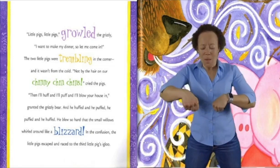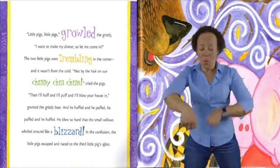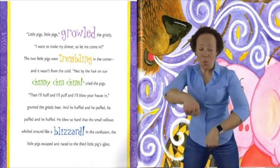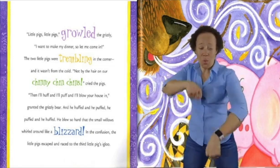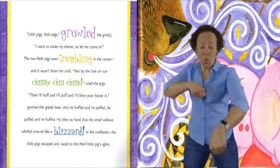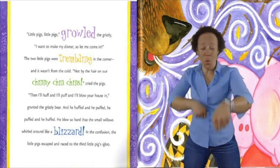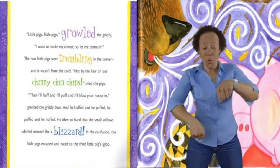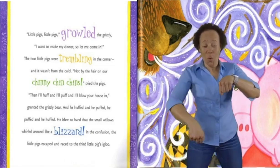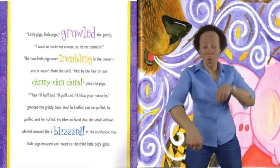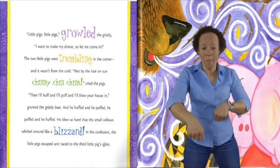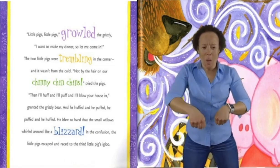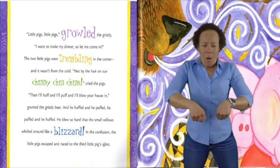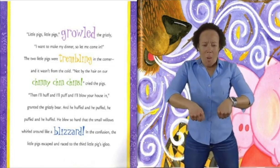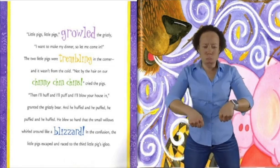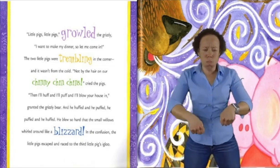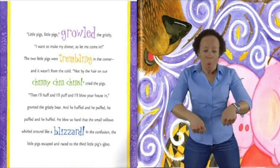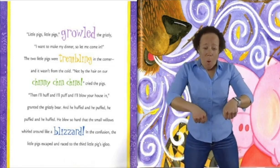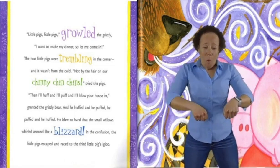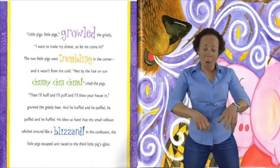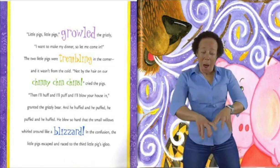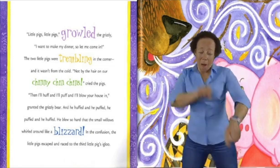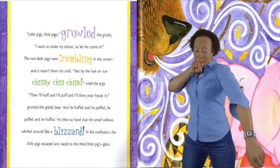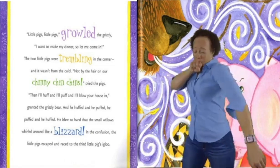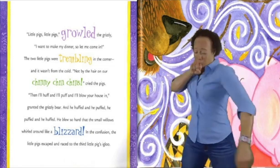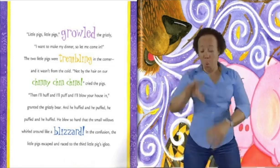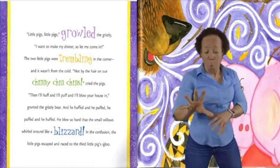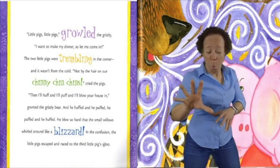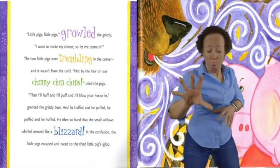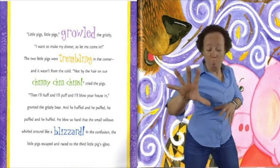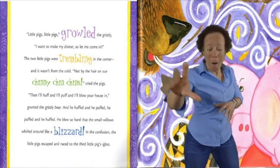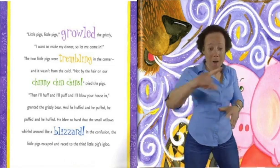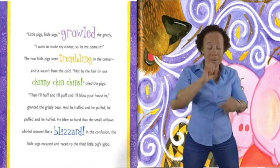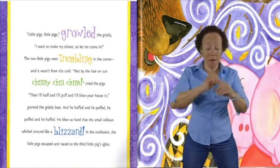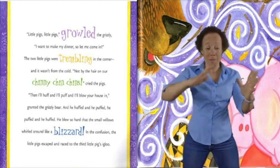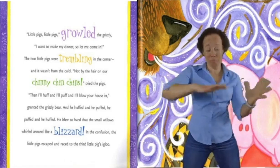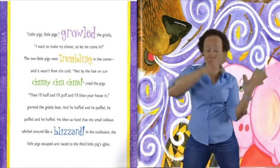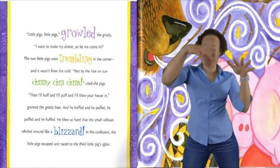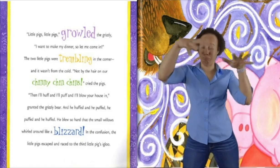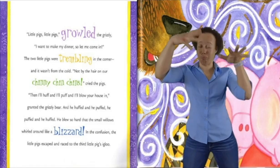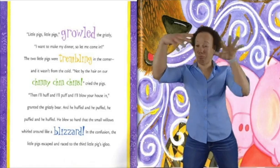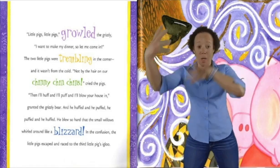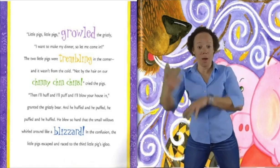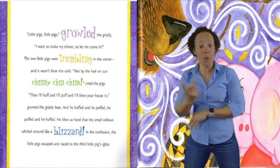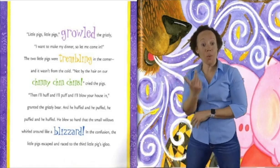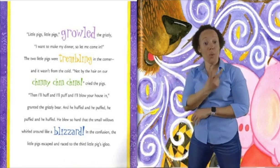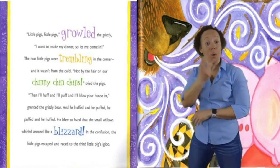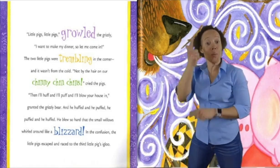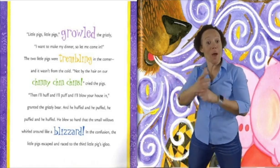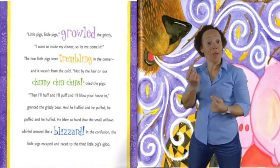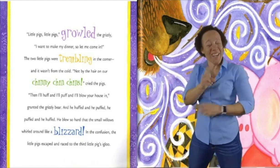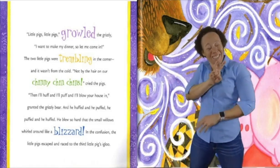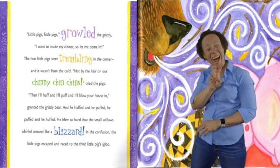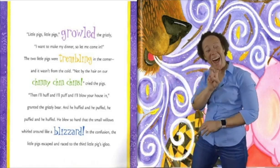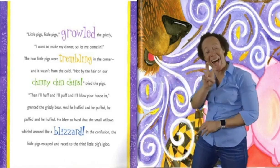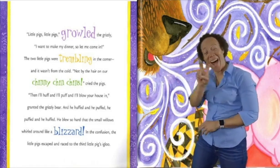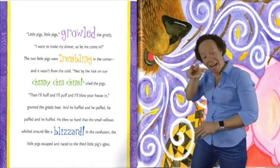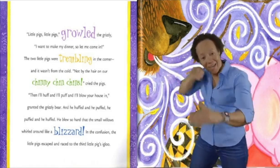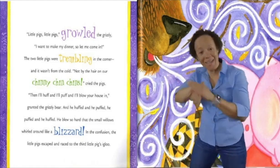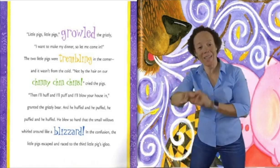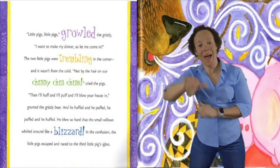huff and I'll puff, and I'll blow your house in," grunted the grizzly bear. And he huffed and he puffed and he puffed and he huffed, and he blew so hard that